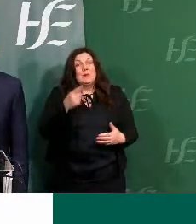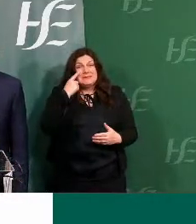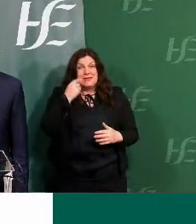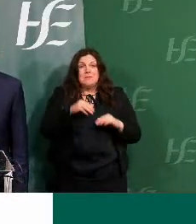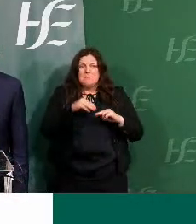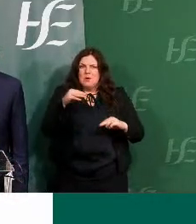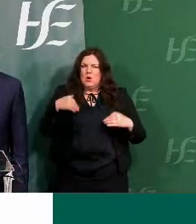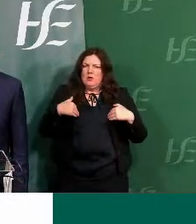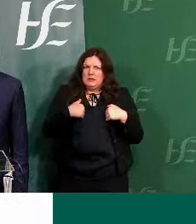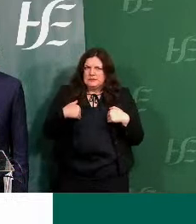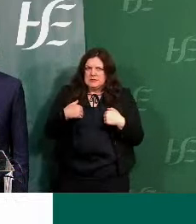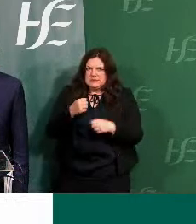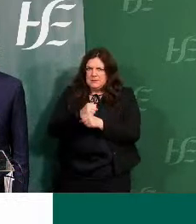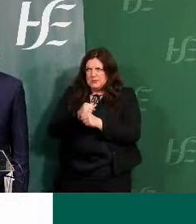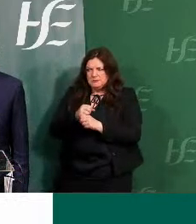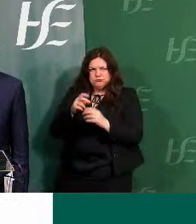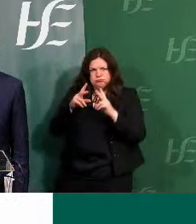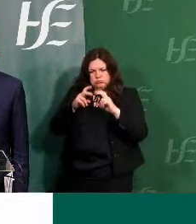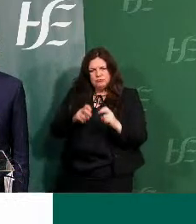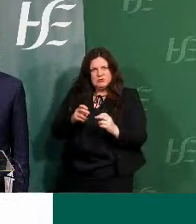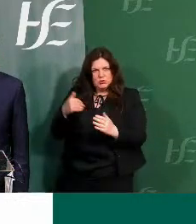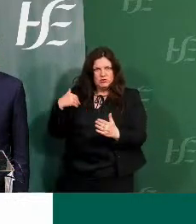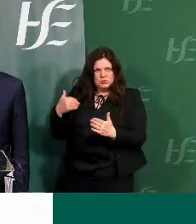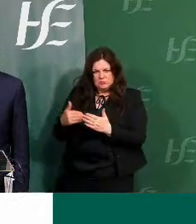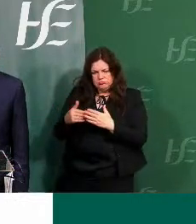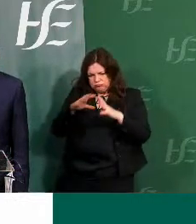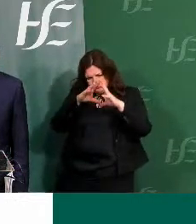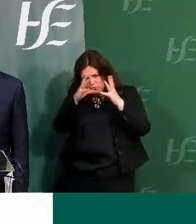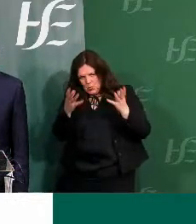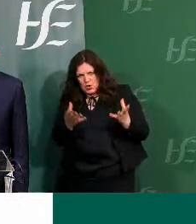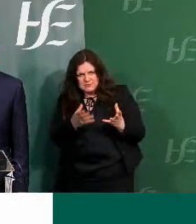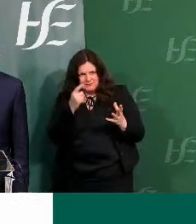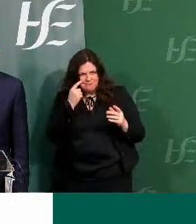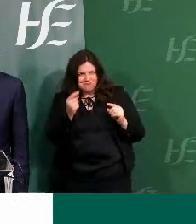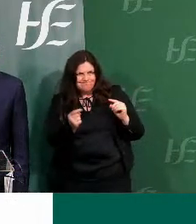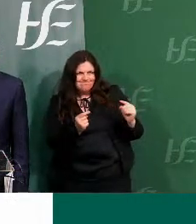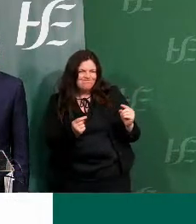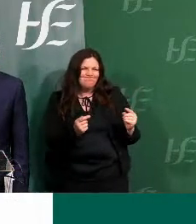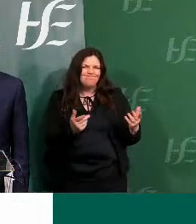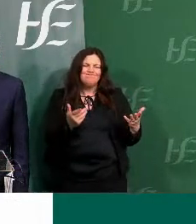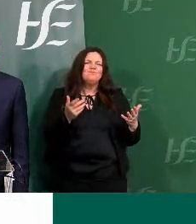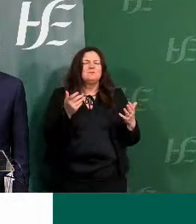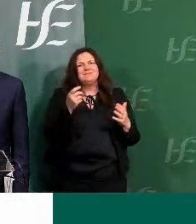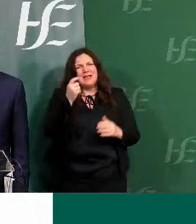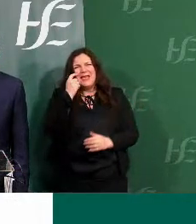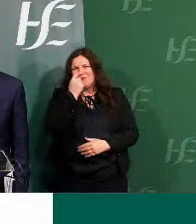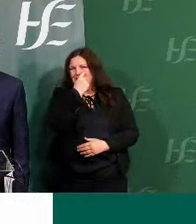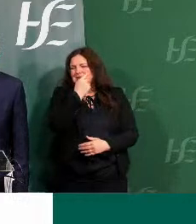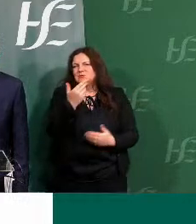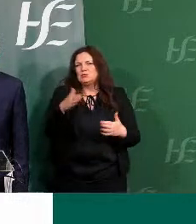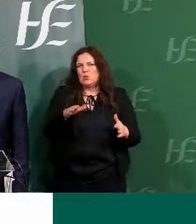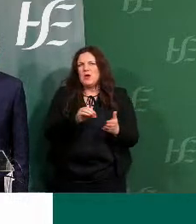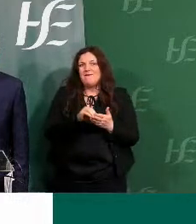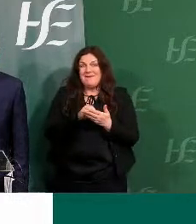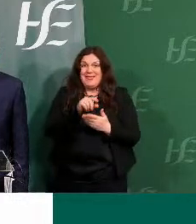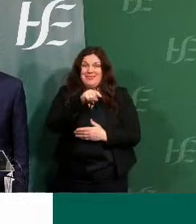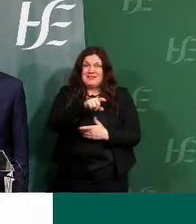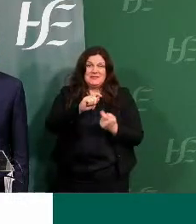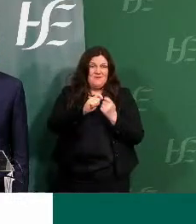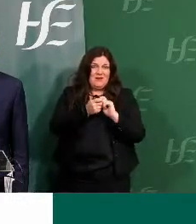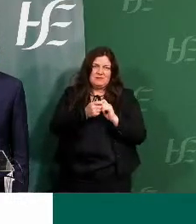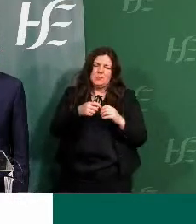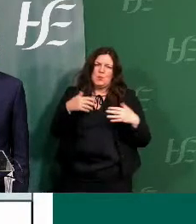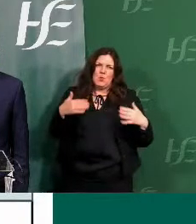concern based on all these studies which are gathering at pace, and the evidence all pointing towards a variant that is rapidly going